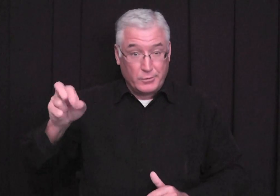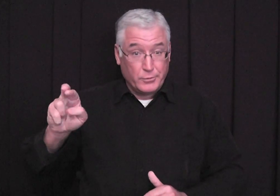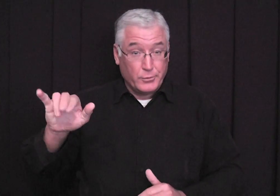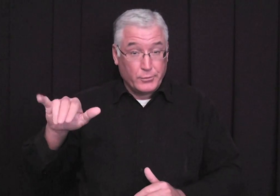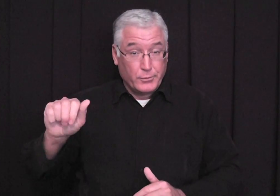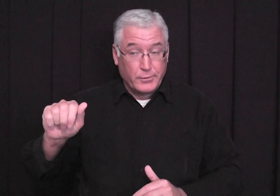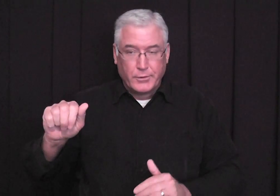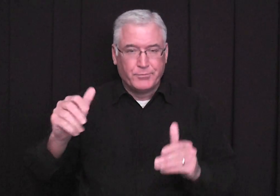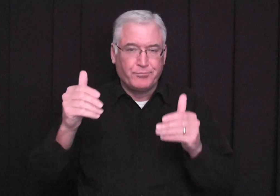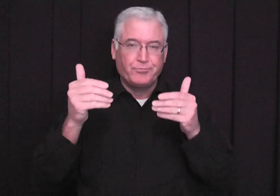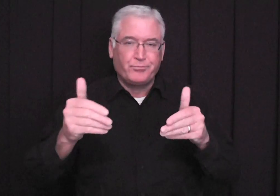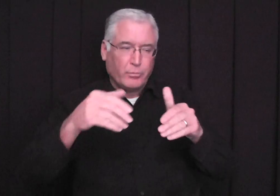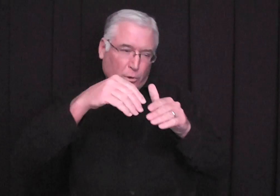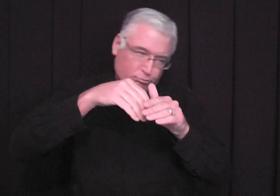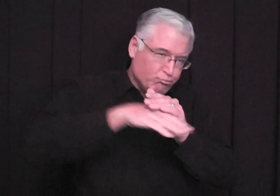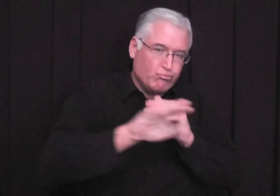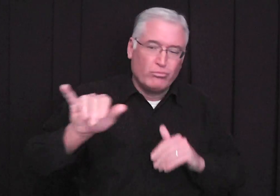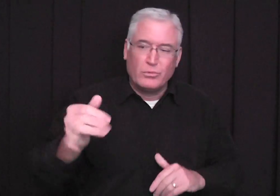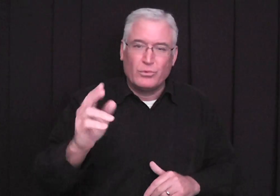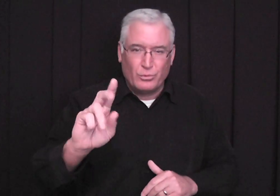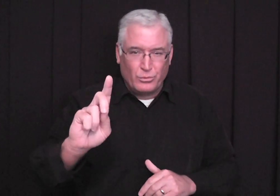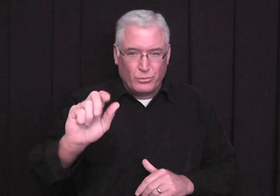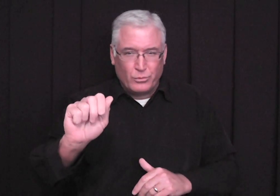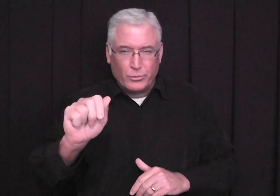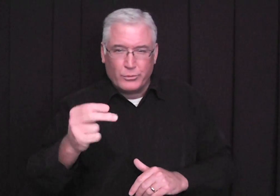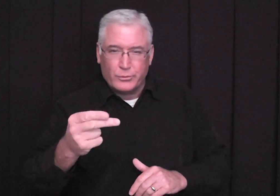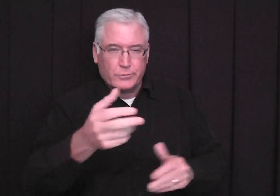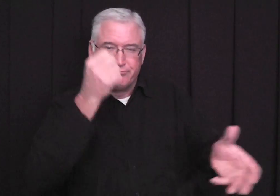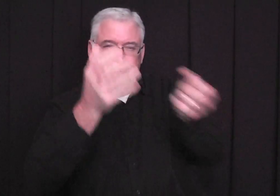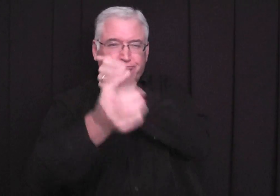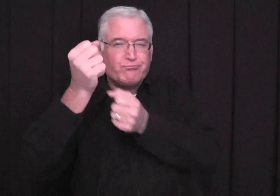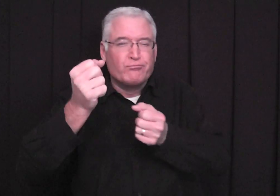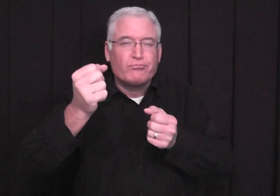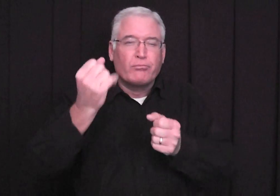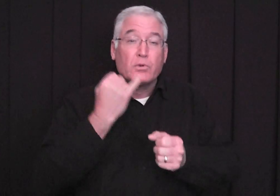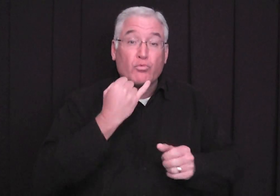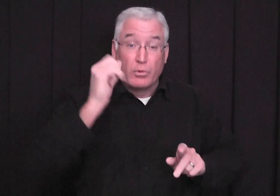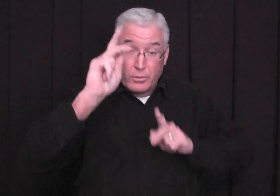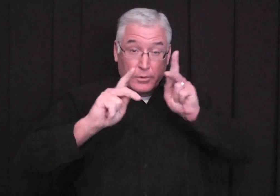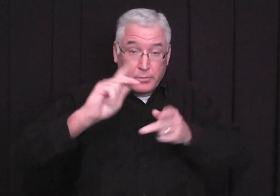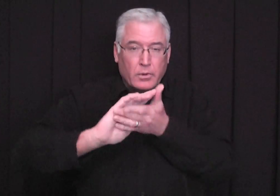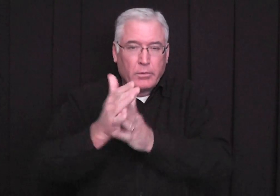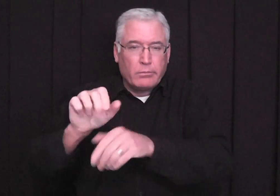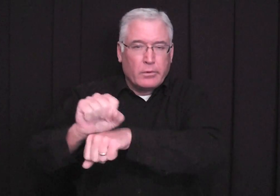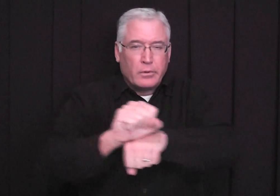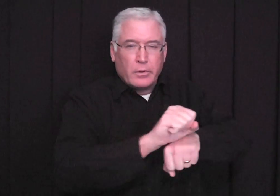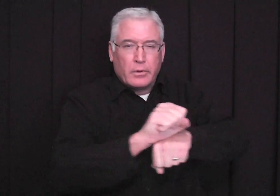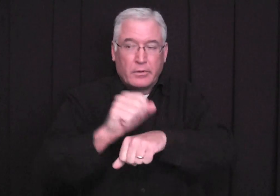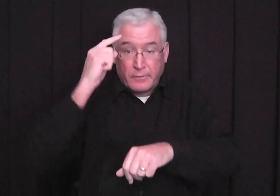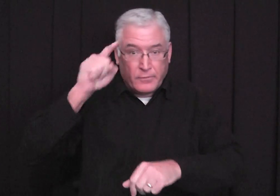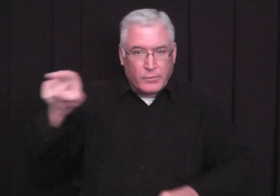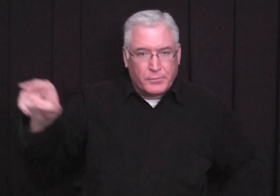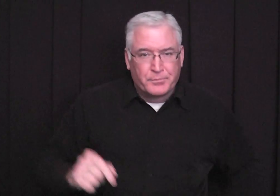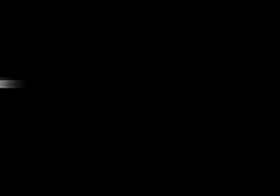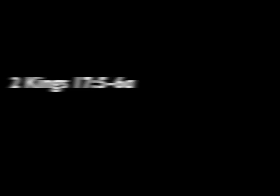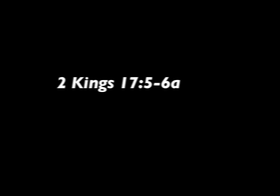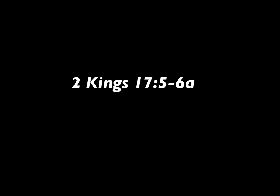Later on, the Assyrians did go ahead and invade Judah, and they took the Israelites as their